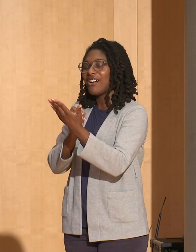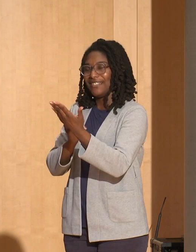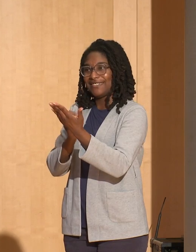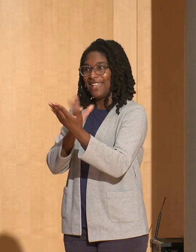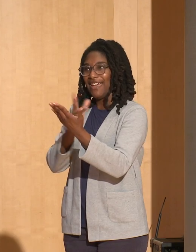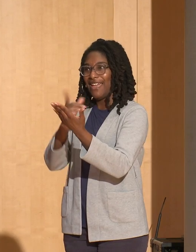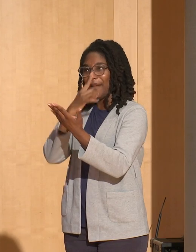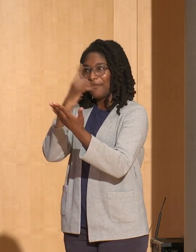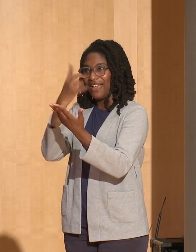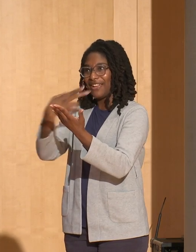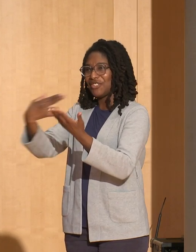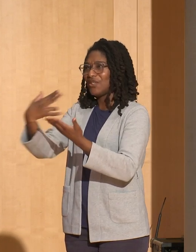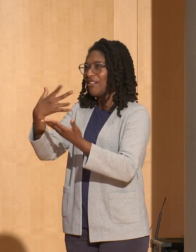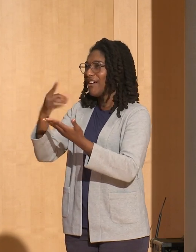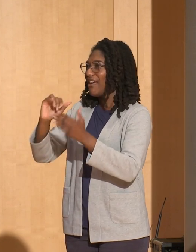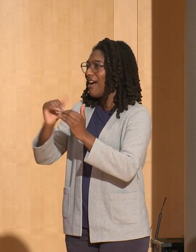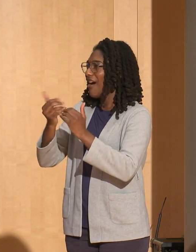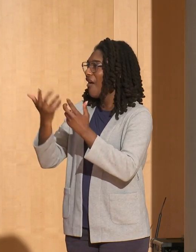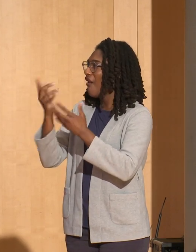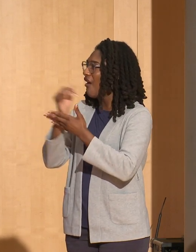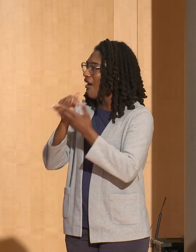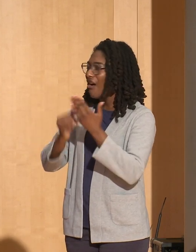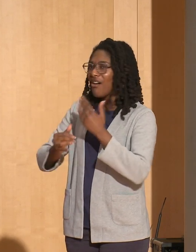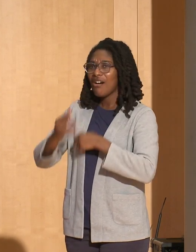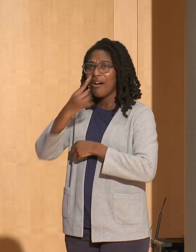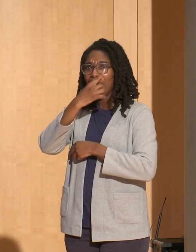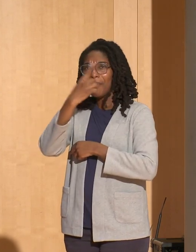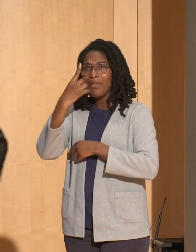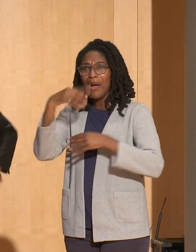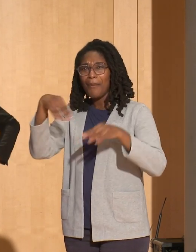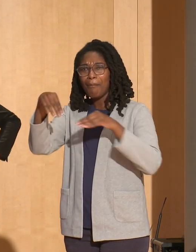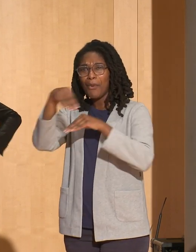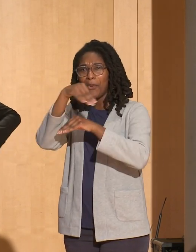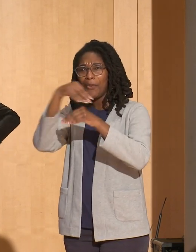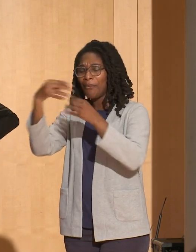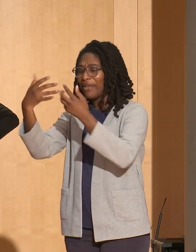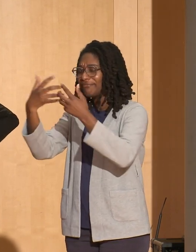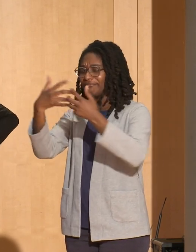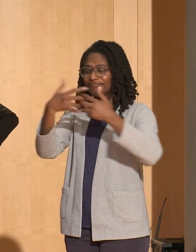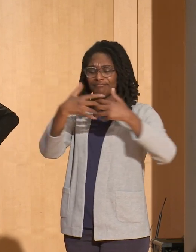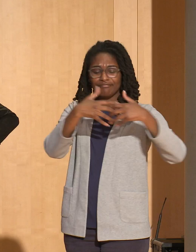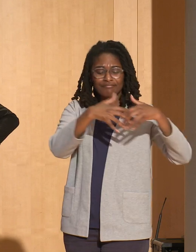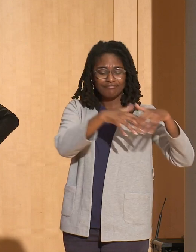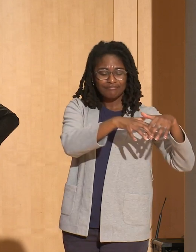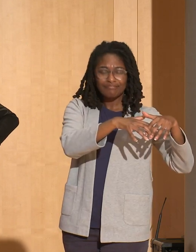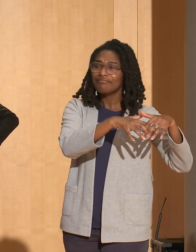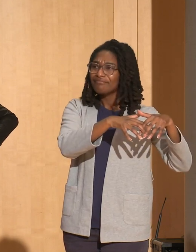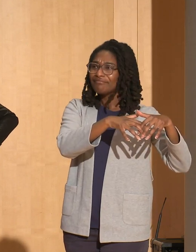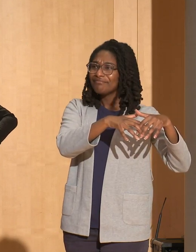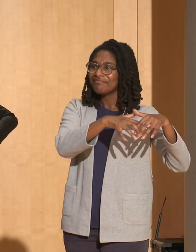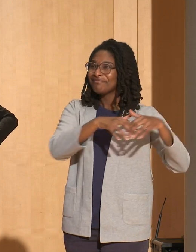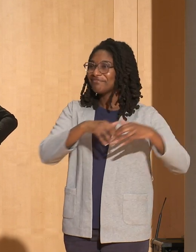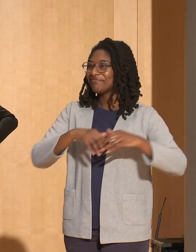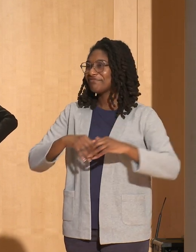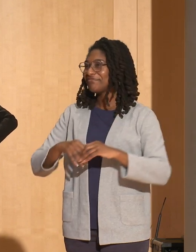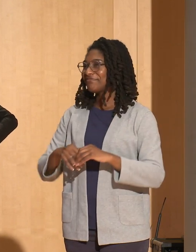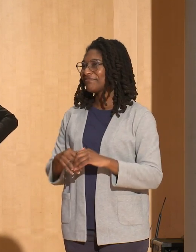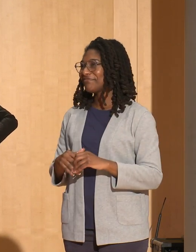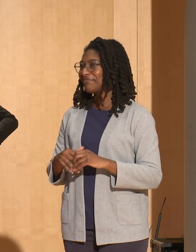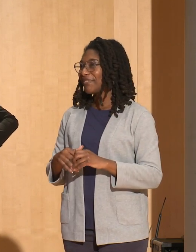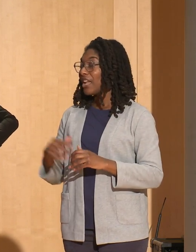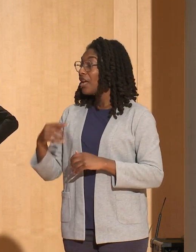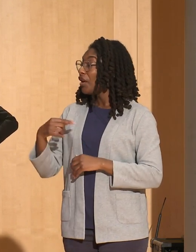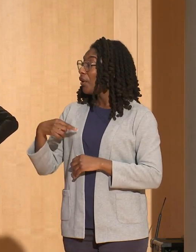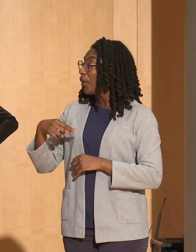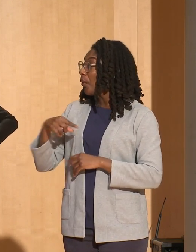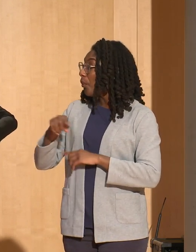and Black history and how arts and Black movements have gone so closely together. Where a